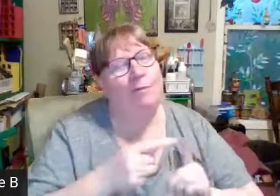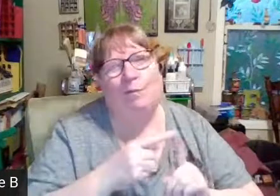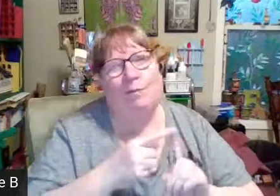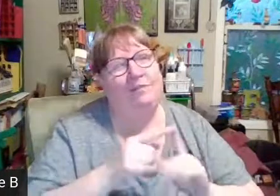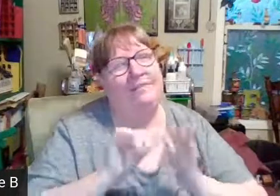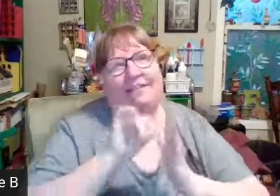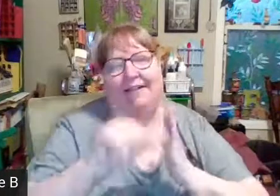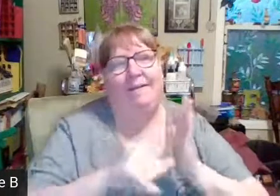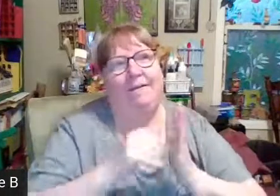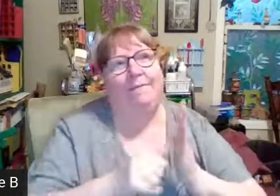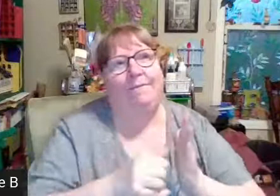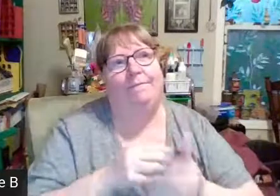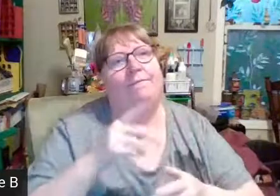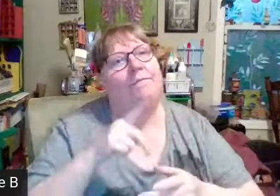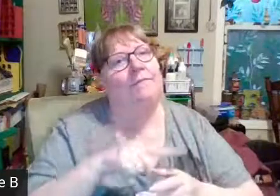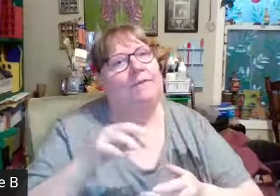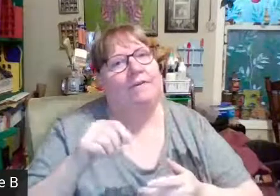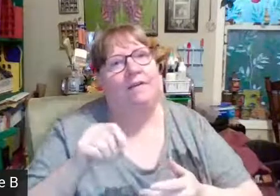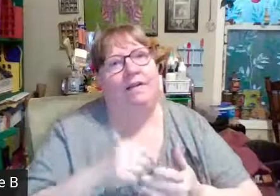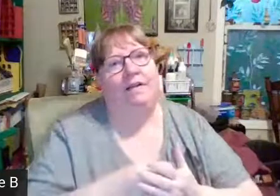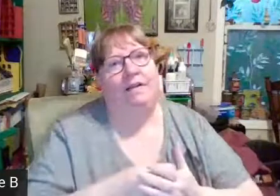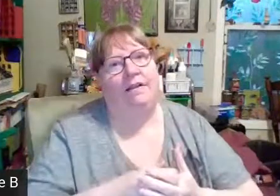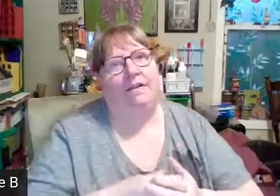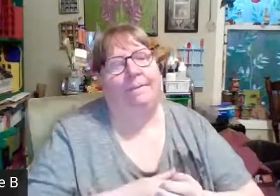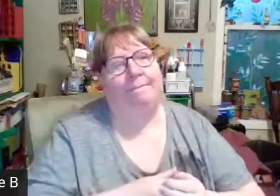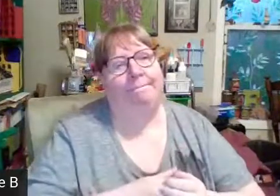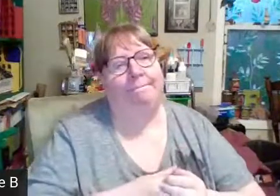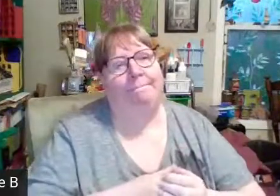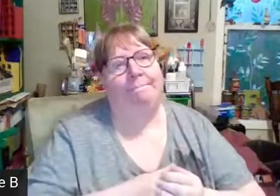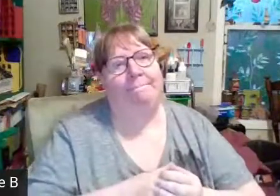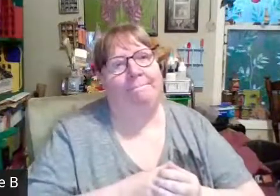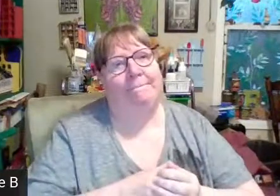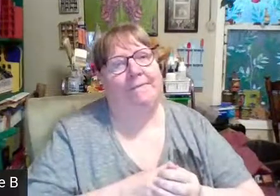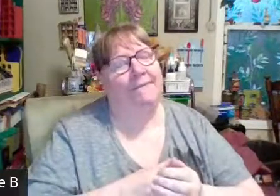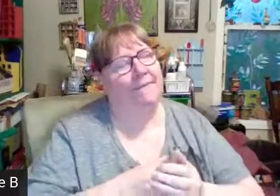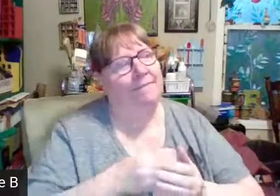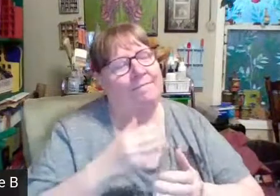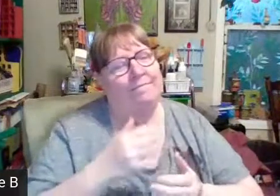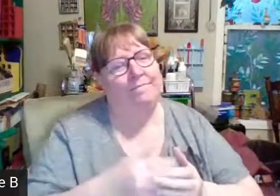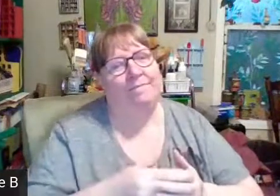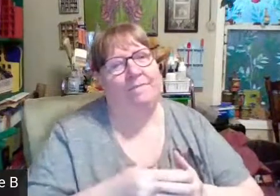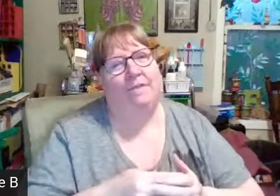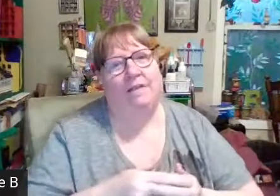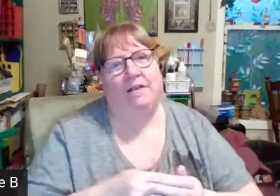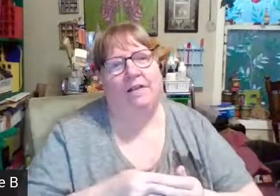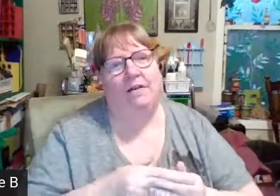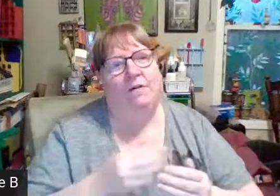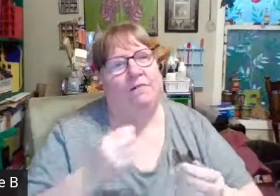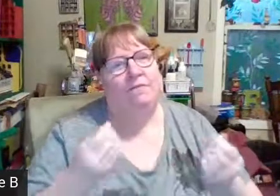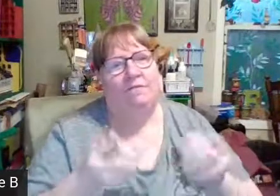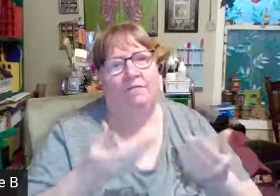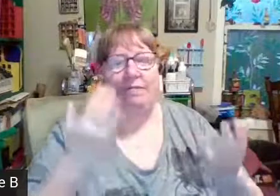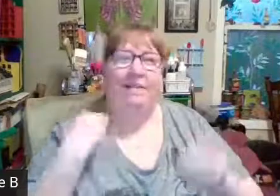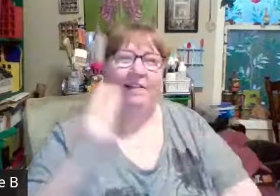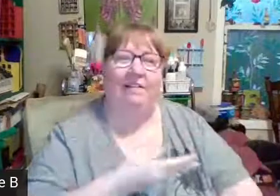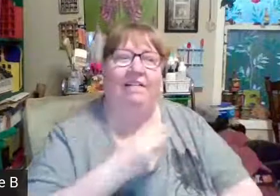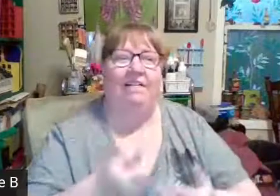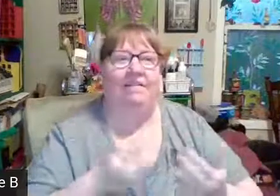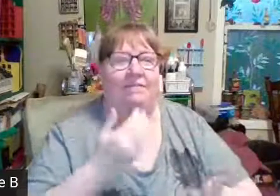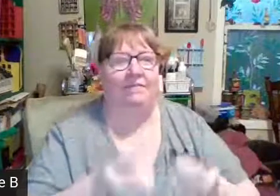per hardest, but not necessarily within the same year every hardest, because we can only do so much on our budget. So for instance, if you